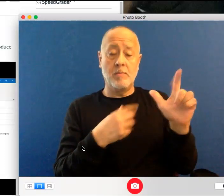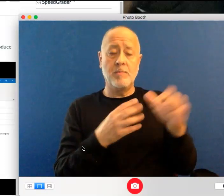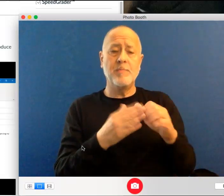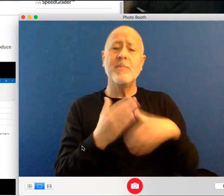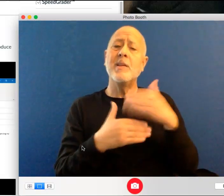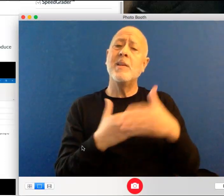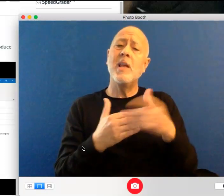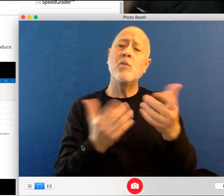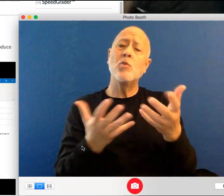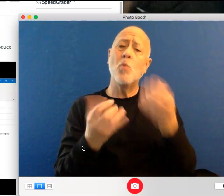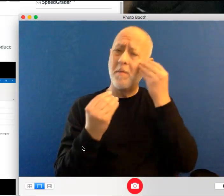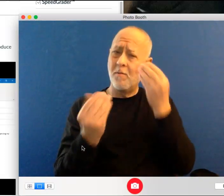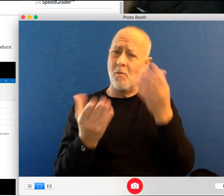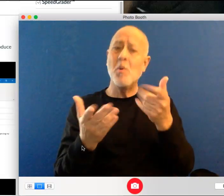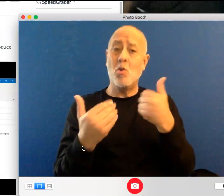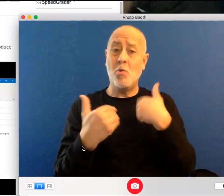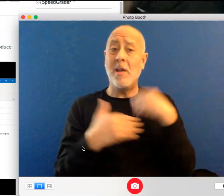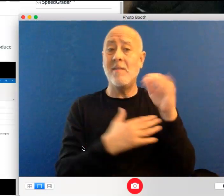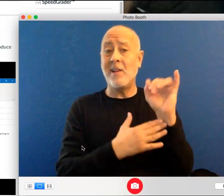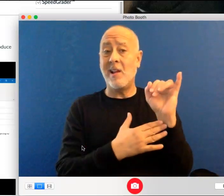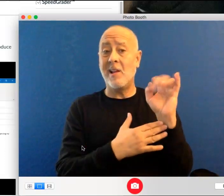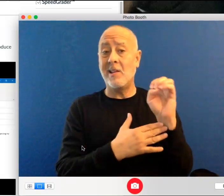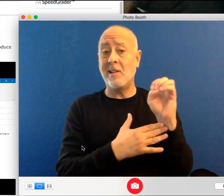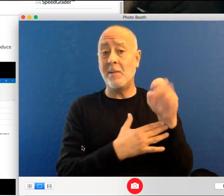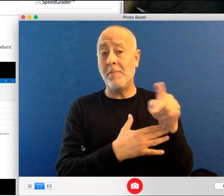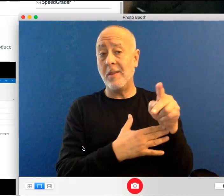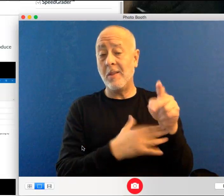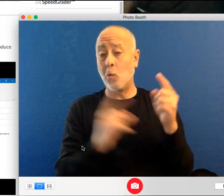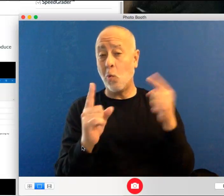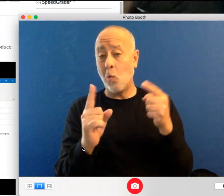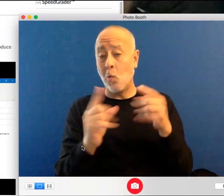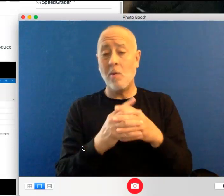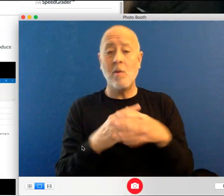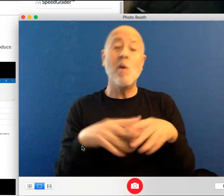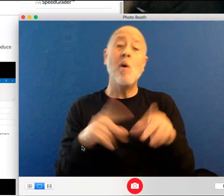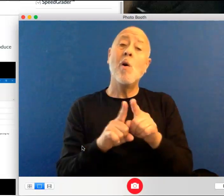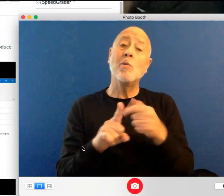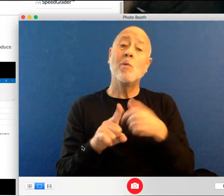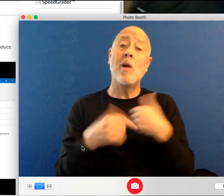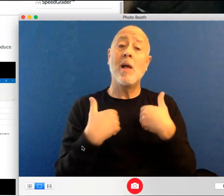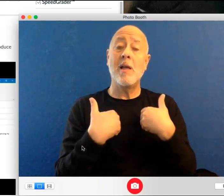Next, you want to inform them that you have an IEP goal or two. I also have